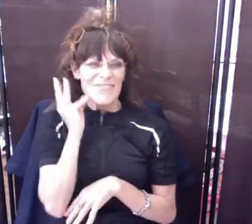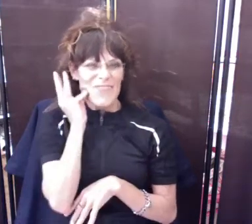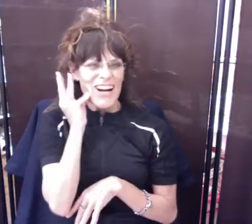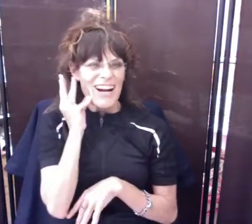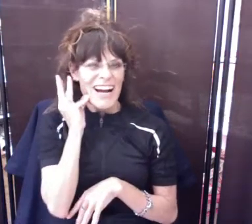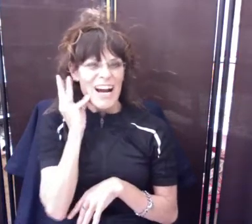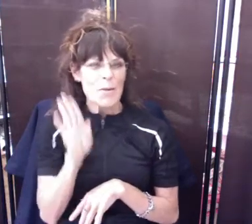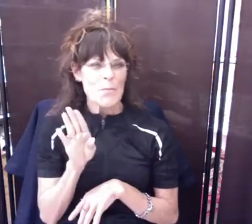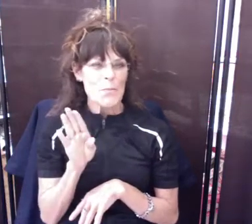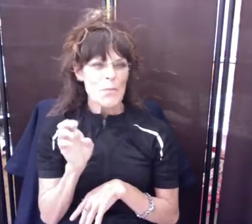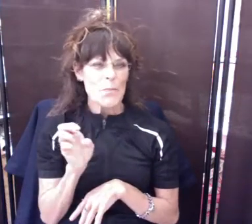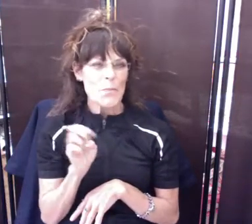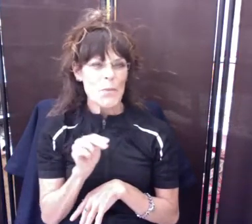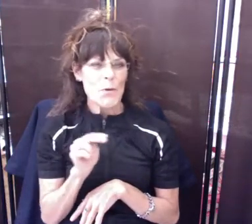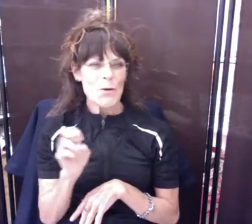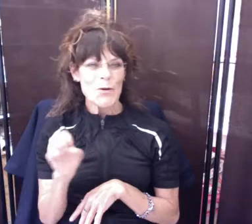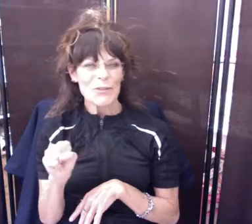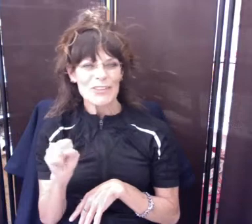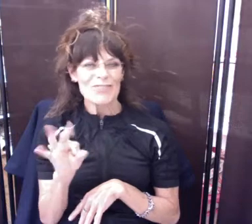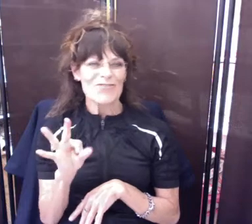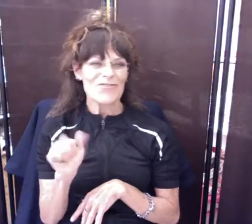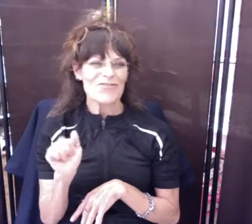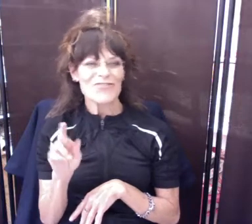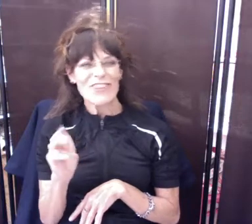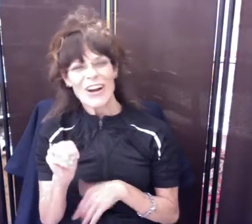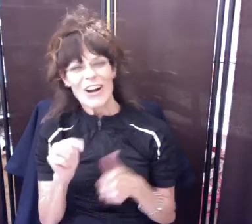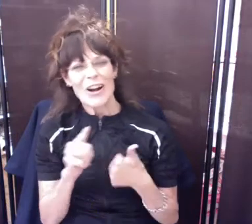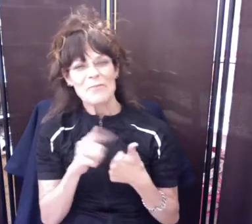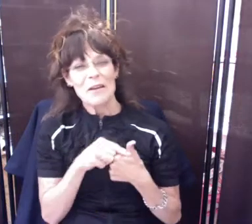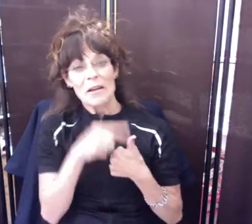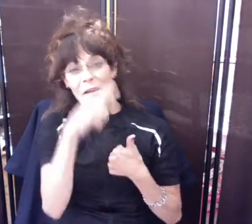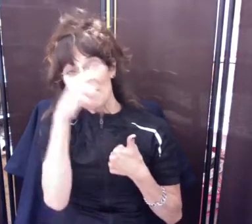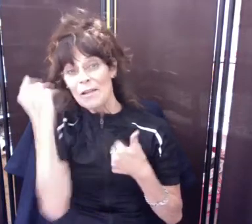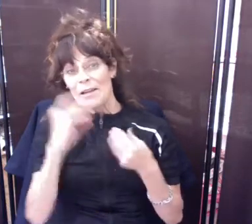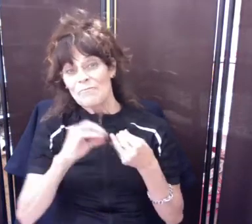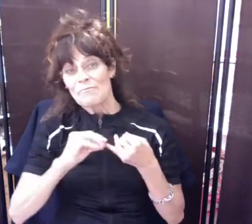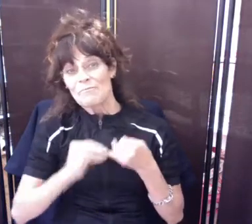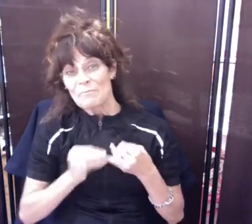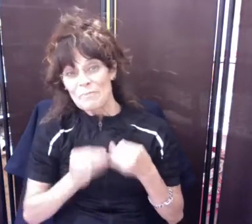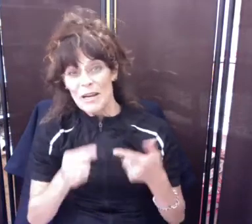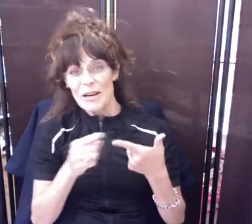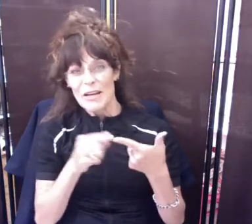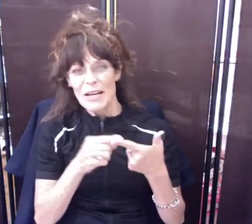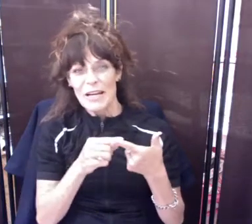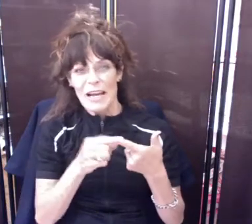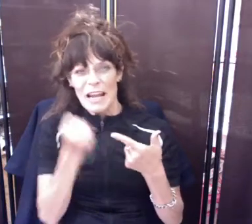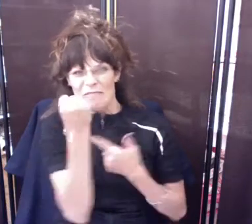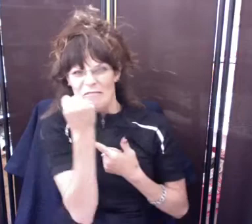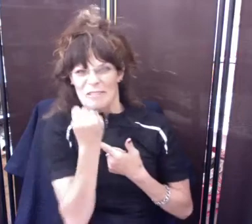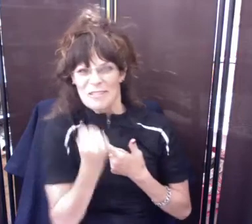discovered Blackberry Brandy and Southern Comfort and Hoppengator. Anybody ever drink Hoppengator? Oh my